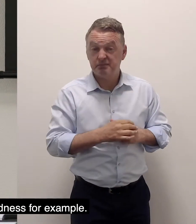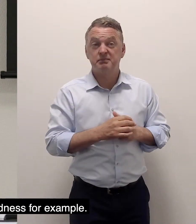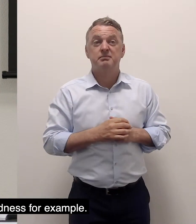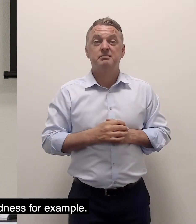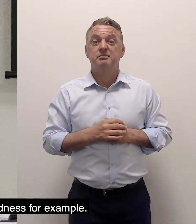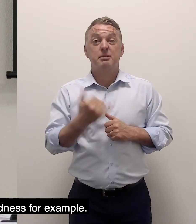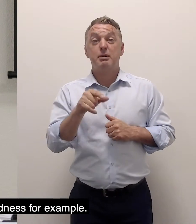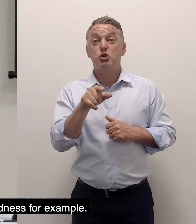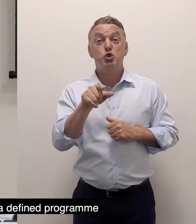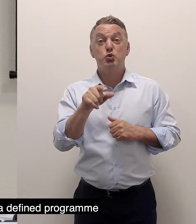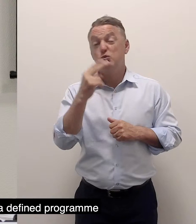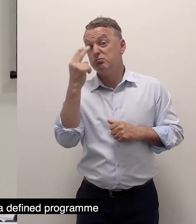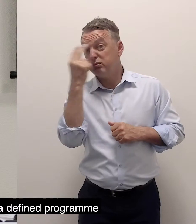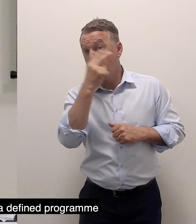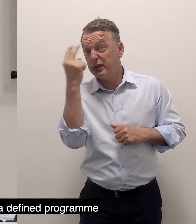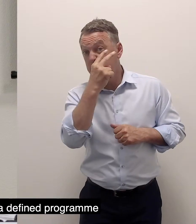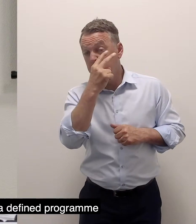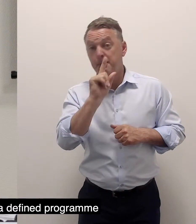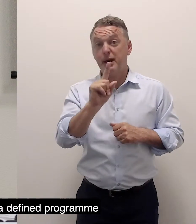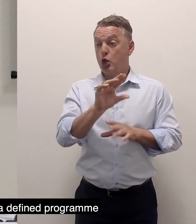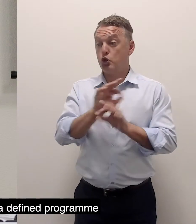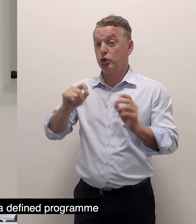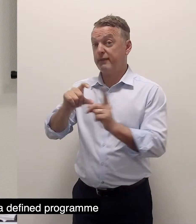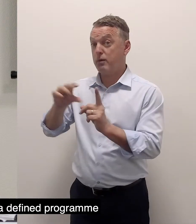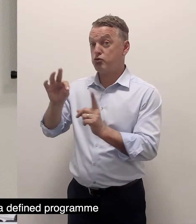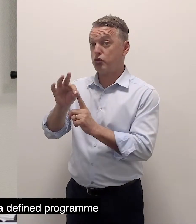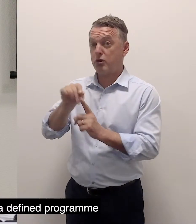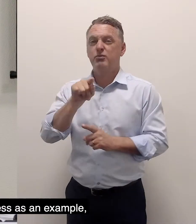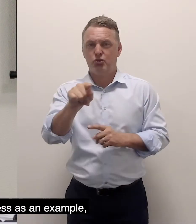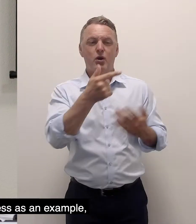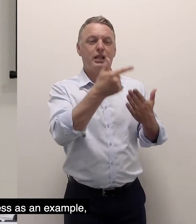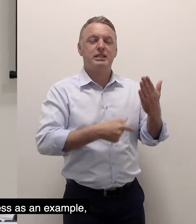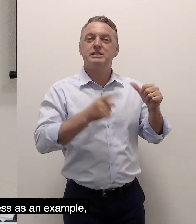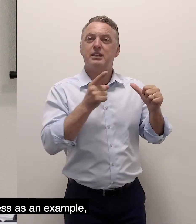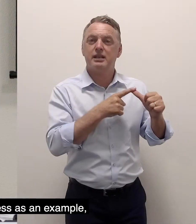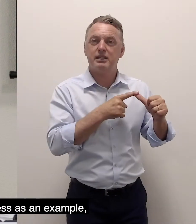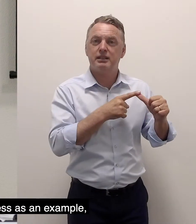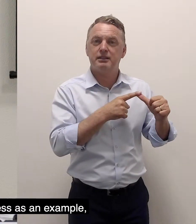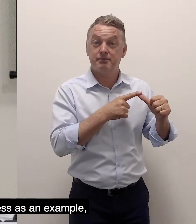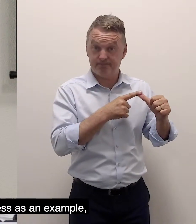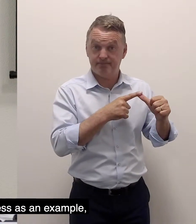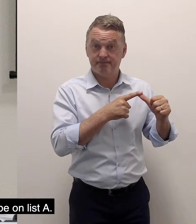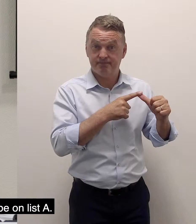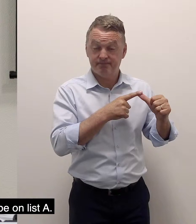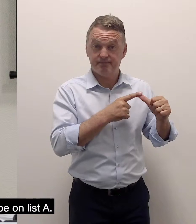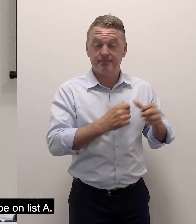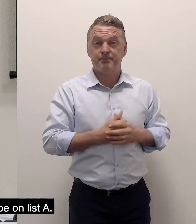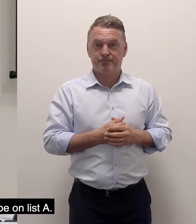might be blindness, for example. So maybe you're not in a defined program, but you've got blindness as an